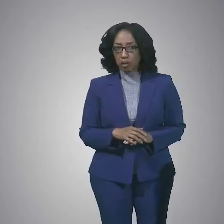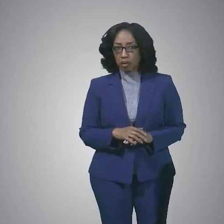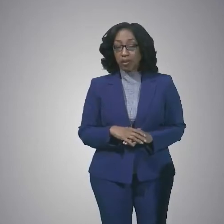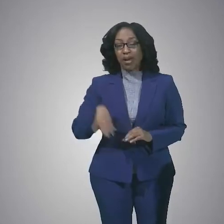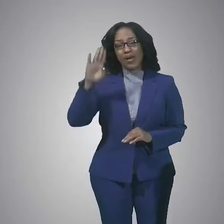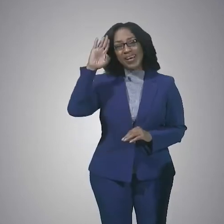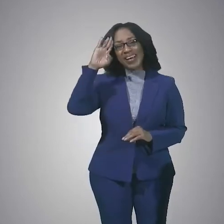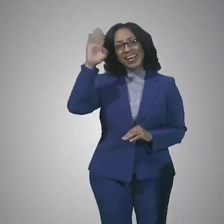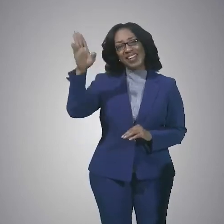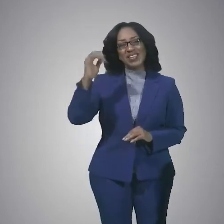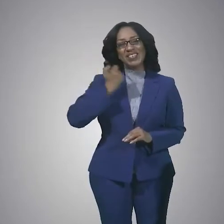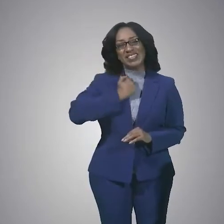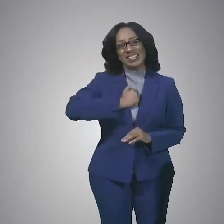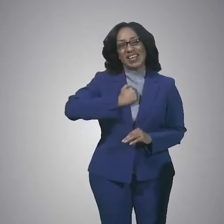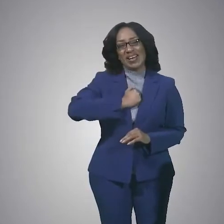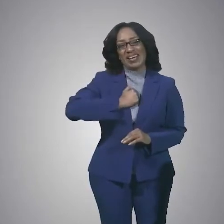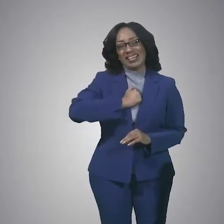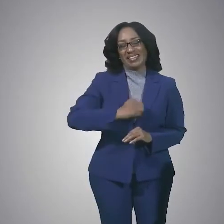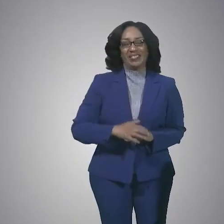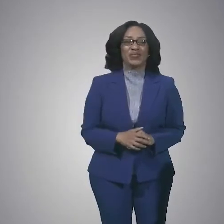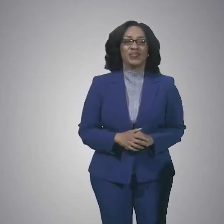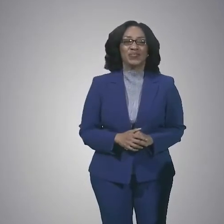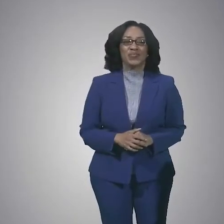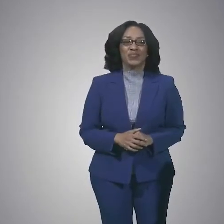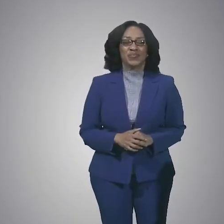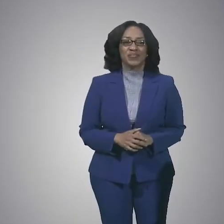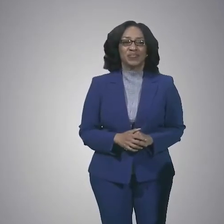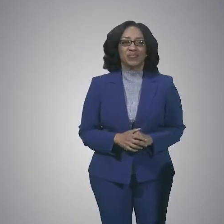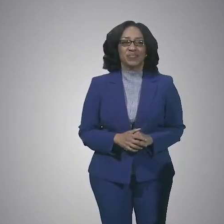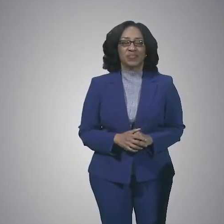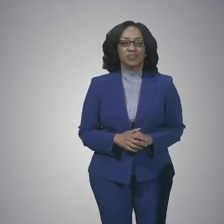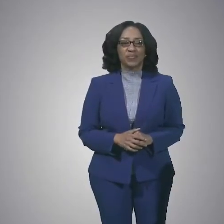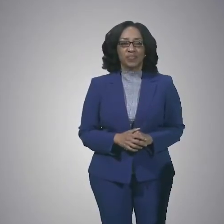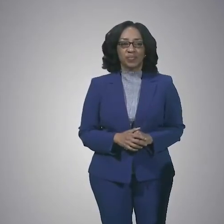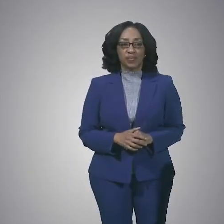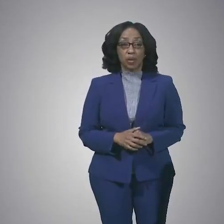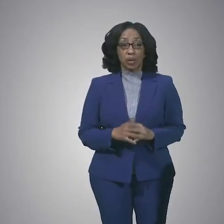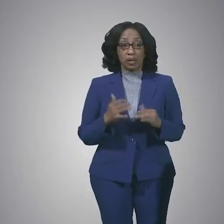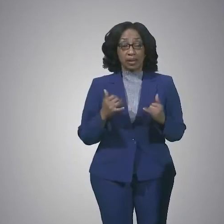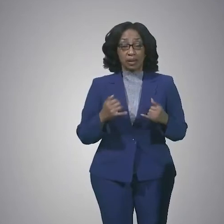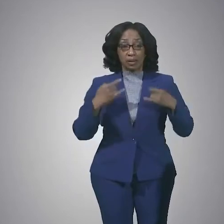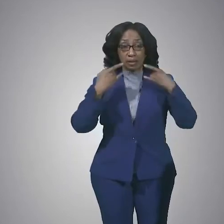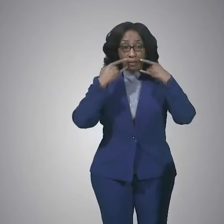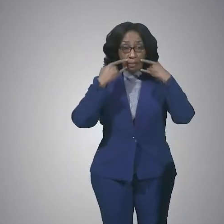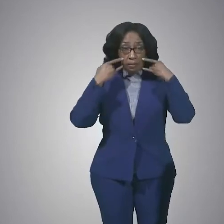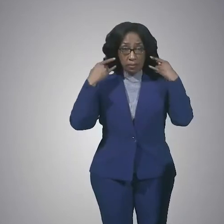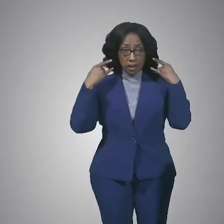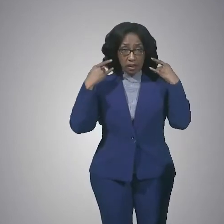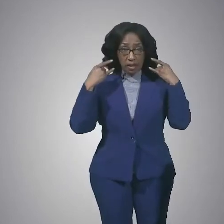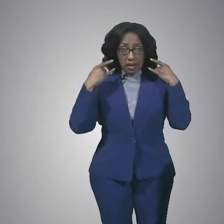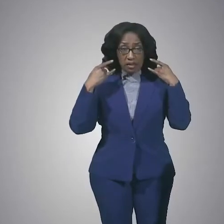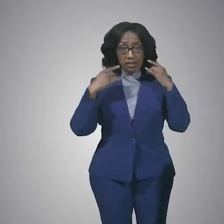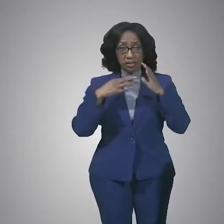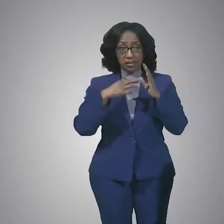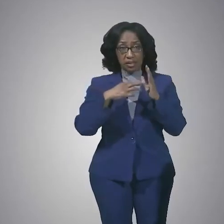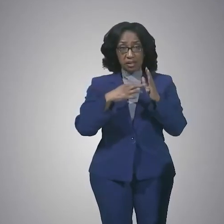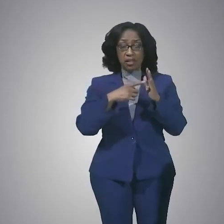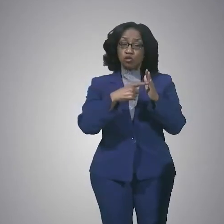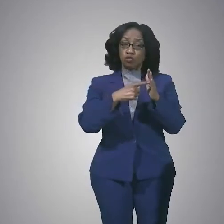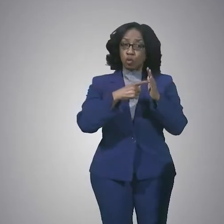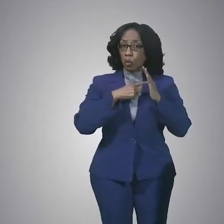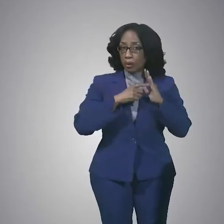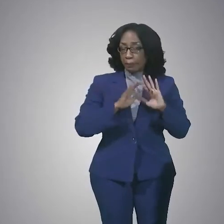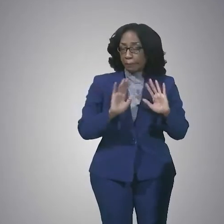So sorry about that. Now that you all have dropped the mask mandate and are just saying that they are required, I